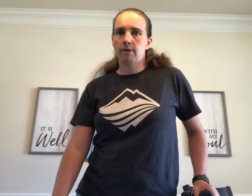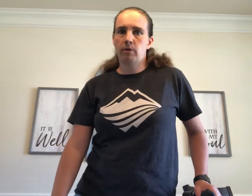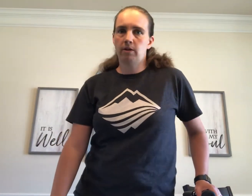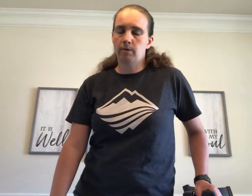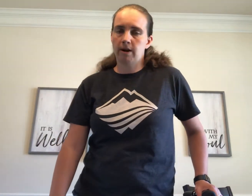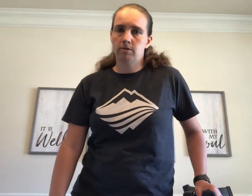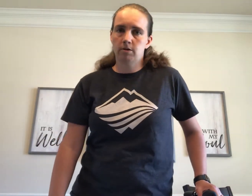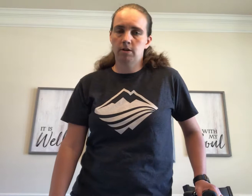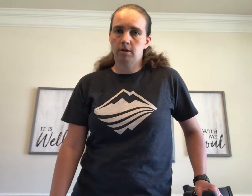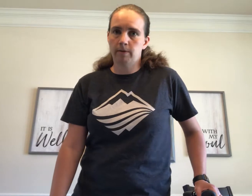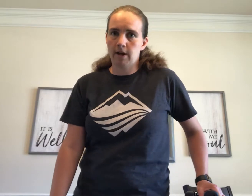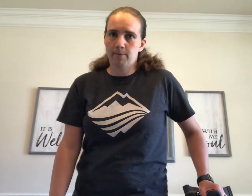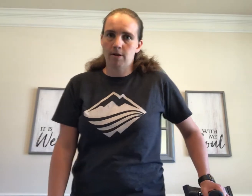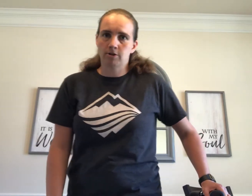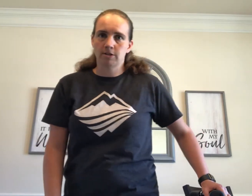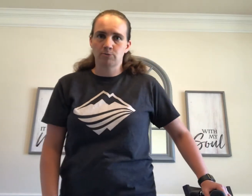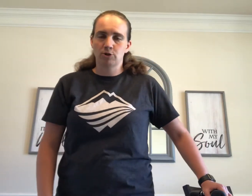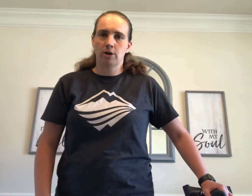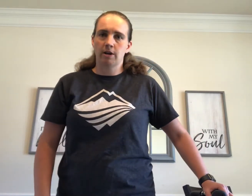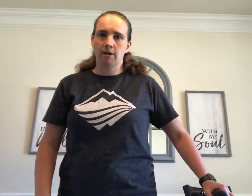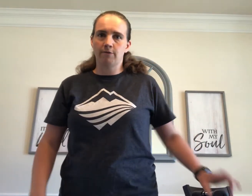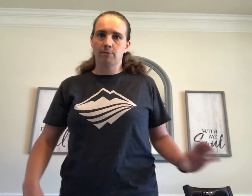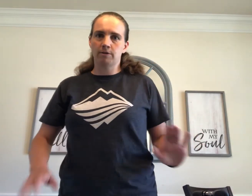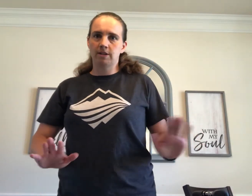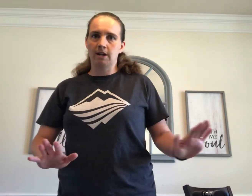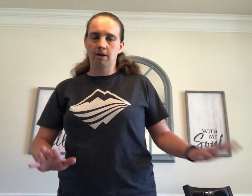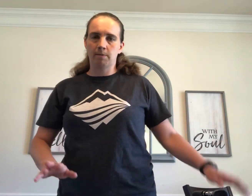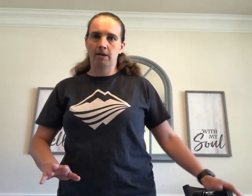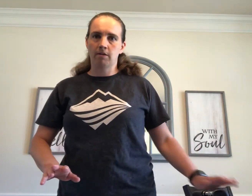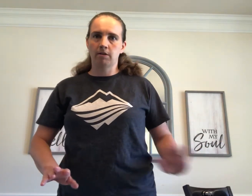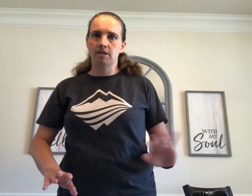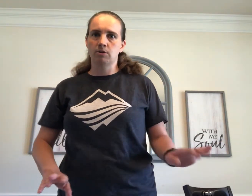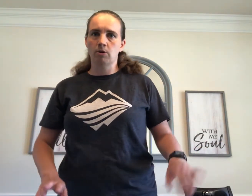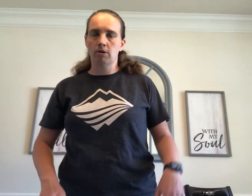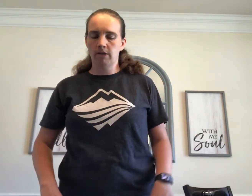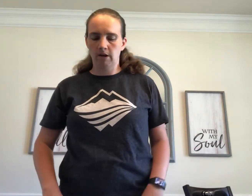wiggling around a little bit, I apologize. I'm just trying to get comfortable standing on my little knee scooter thing.